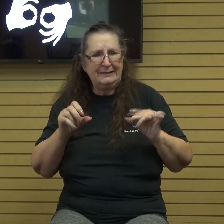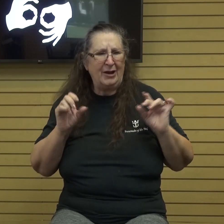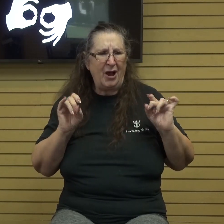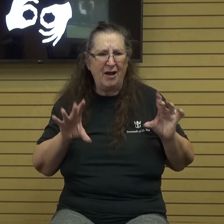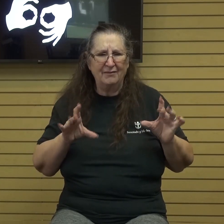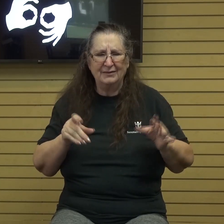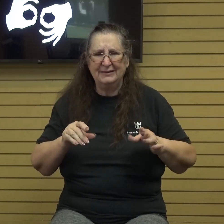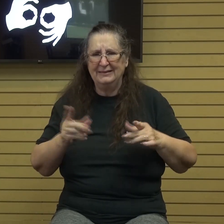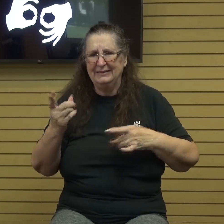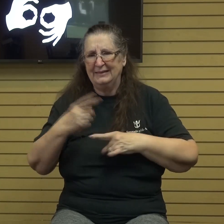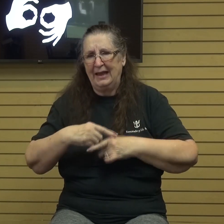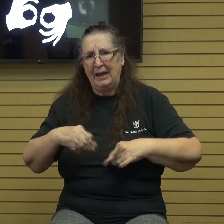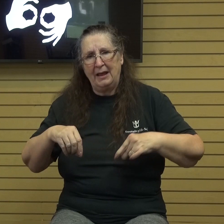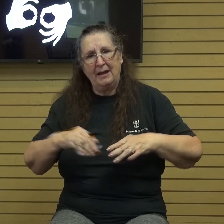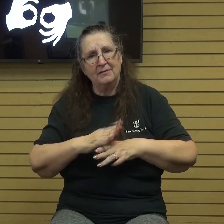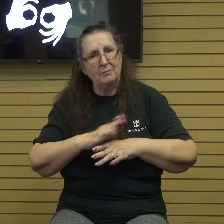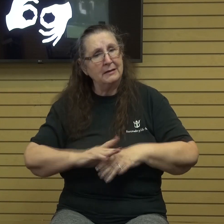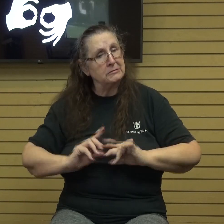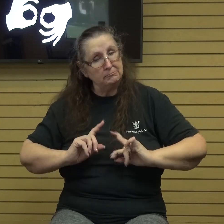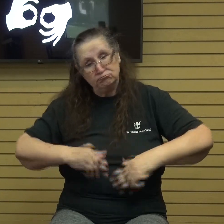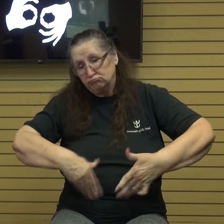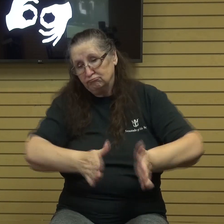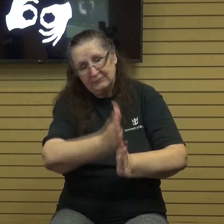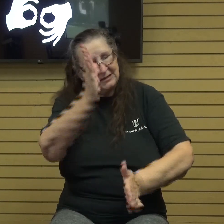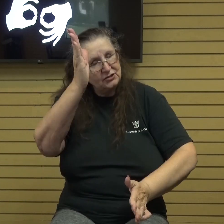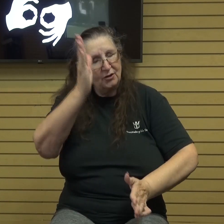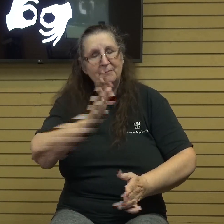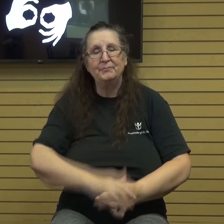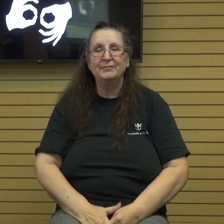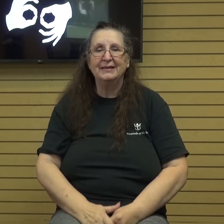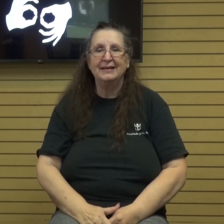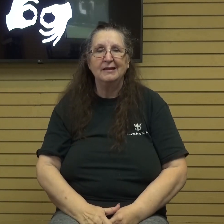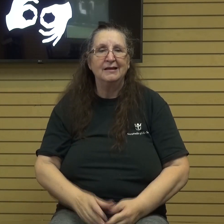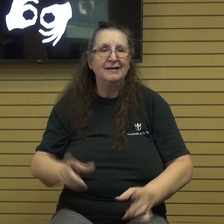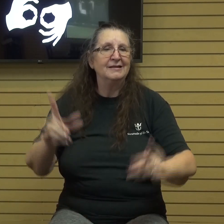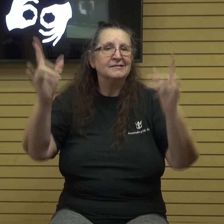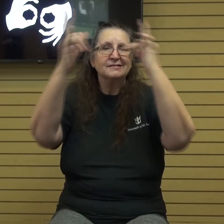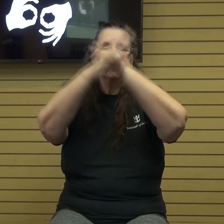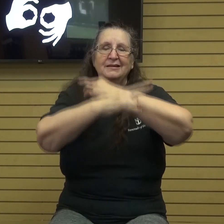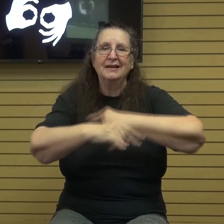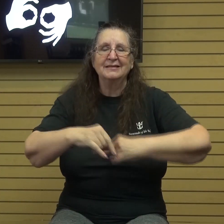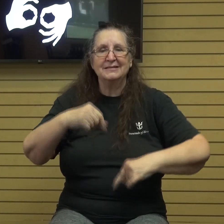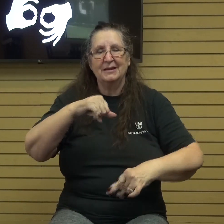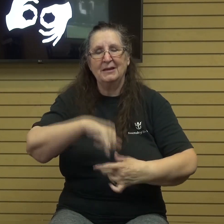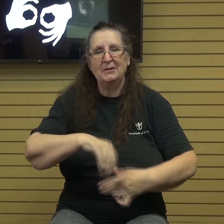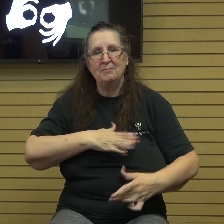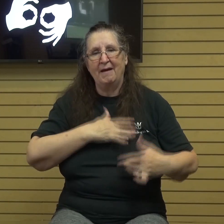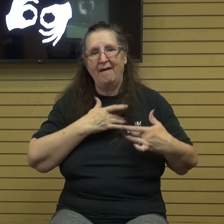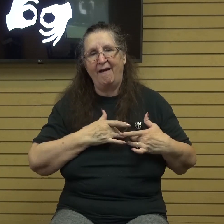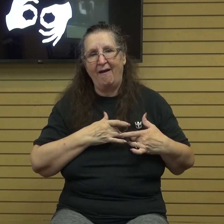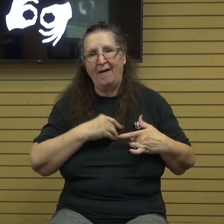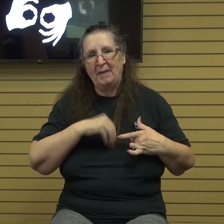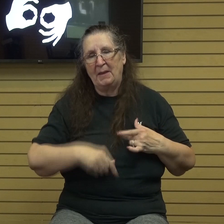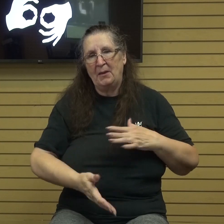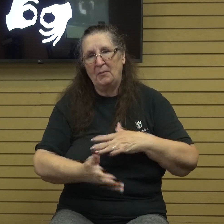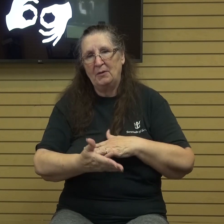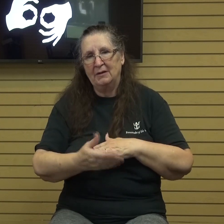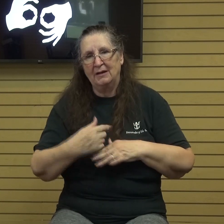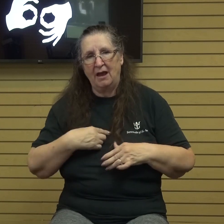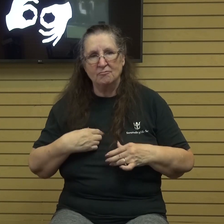at the beach, but let's go. Very sarcastic, and my heart that morning was just, I was angry because I was